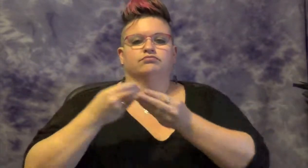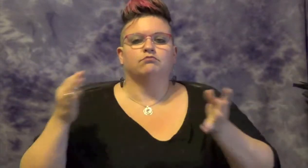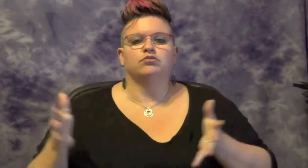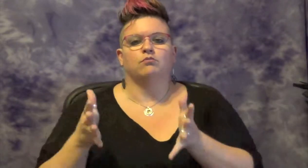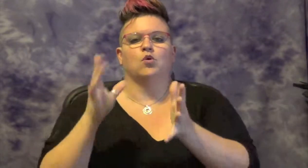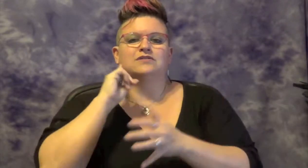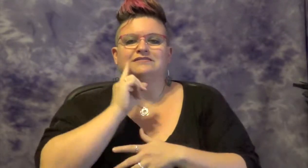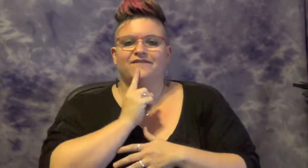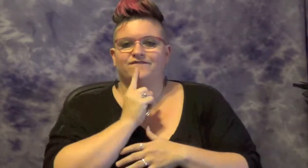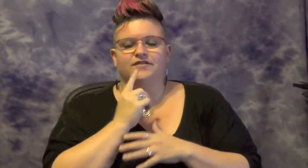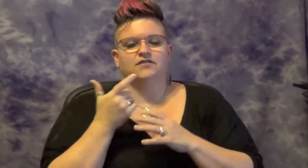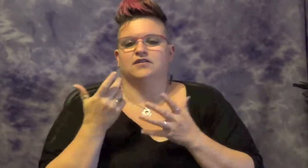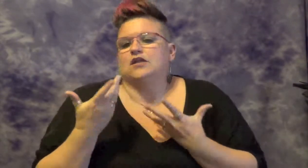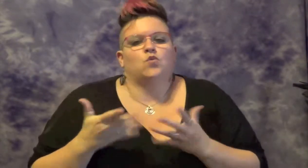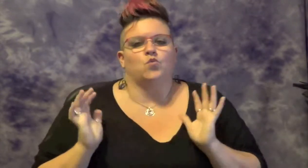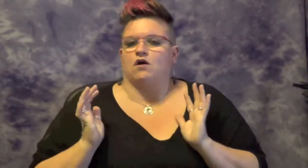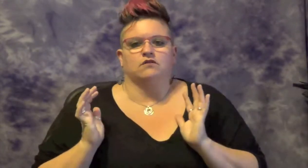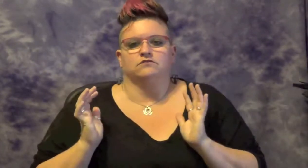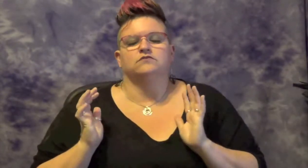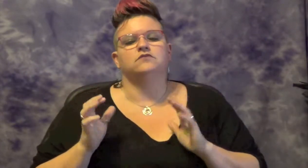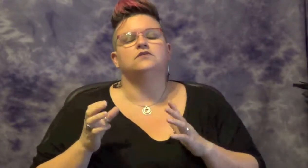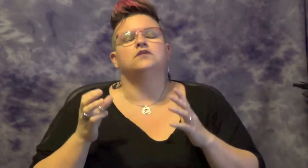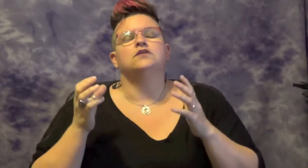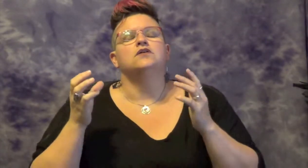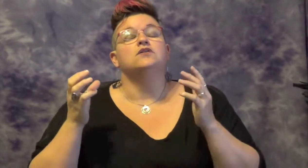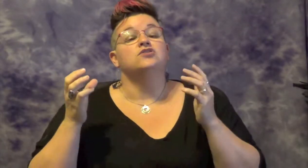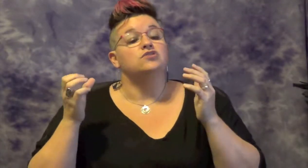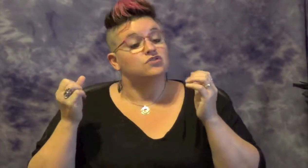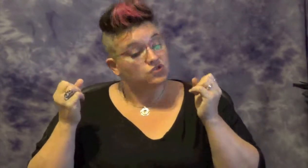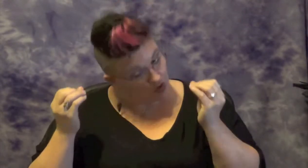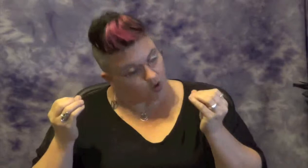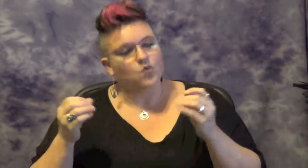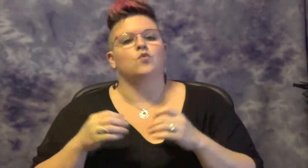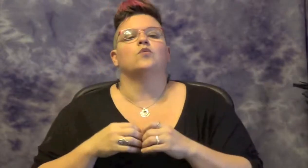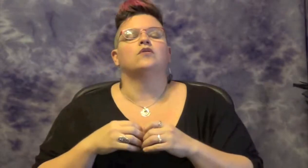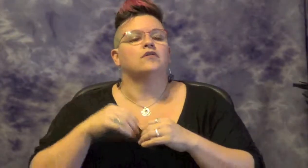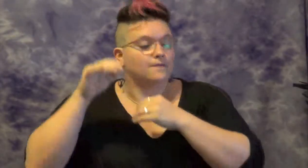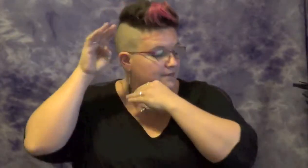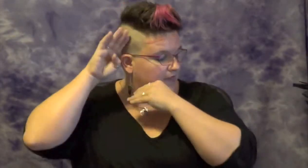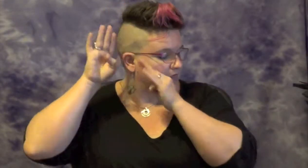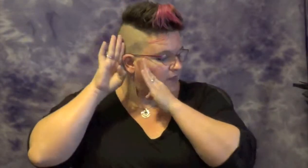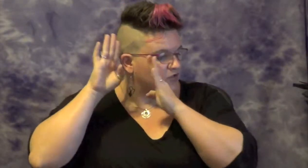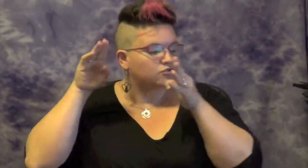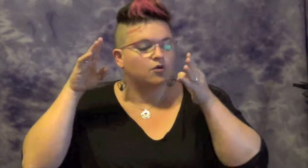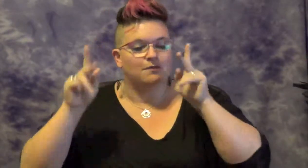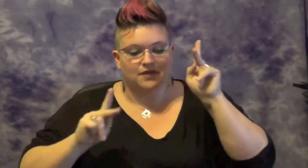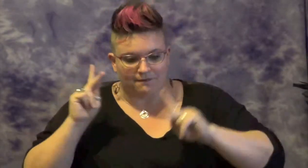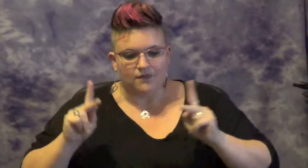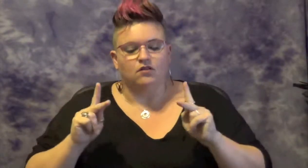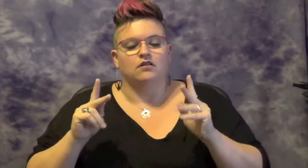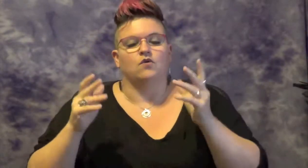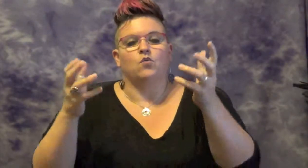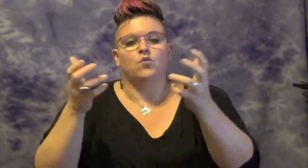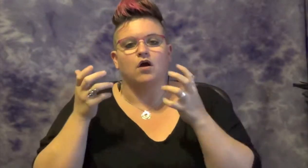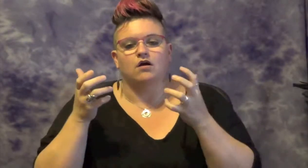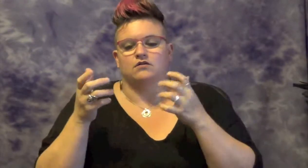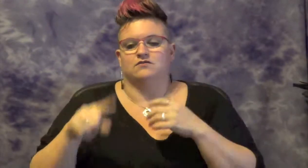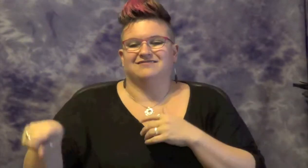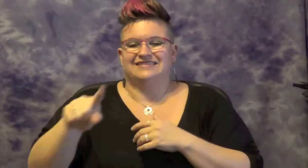they're afraid that it's going to promote a deaf gene to where it would promote more deaf children. So people that believe in the pathological